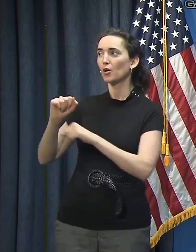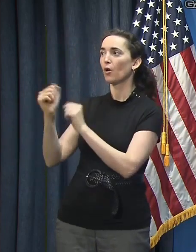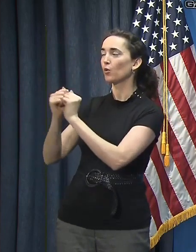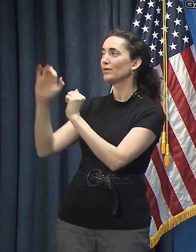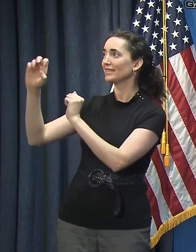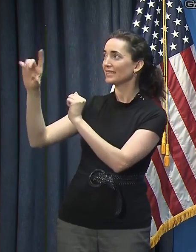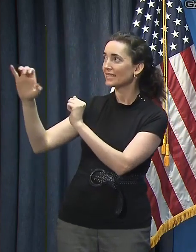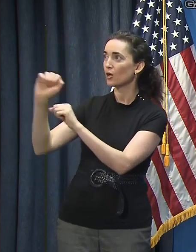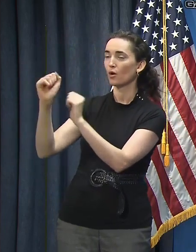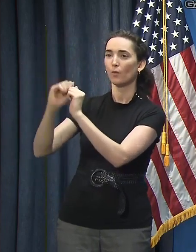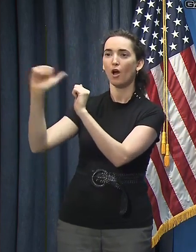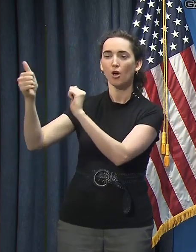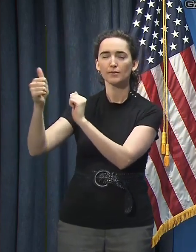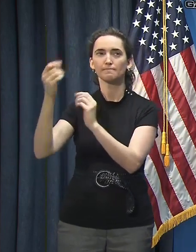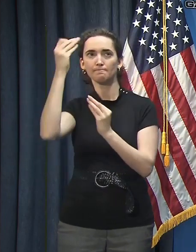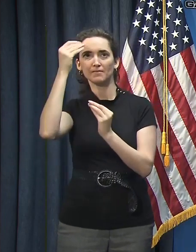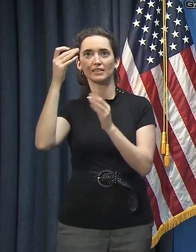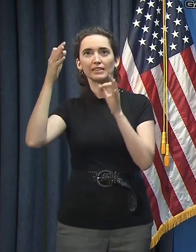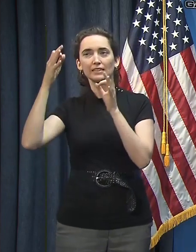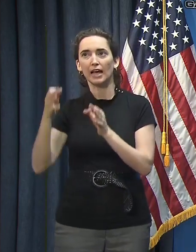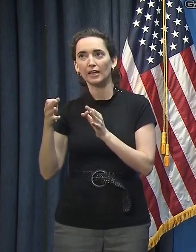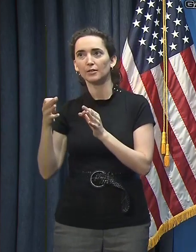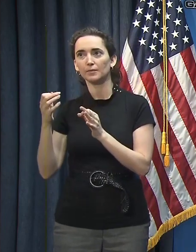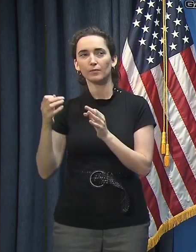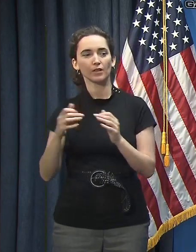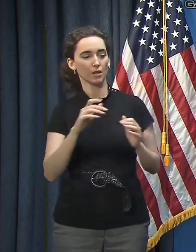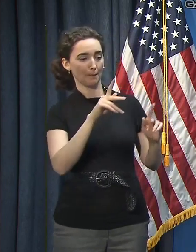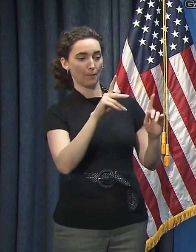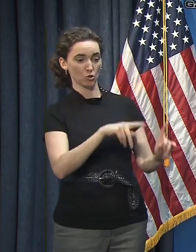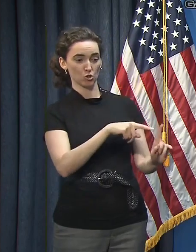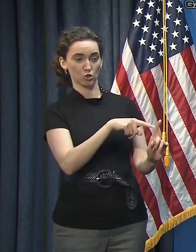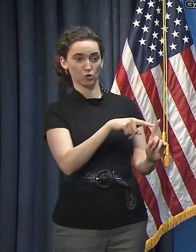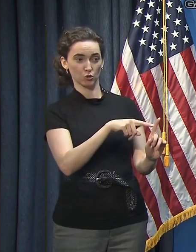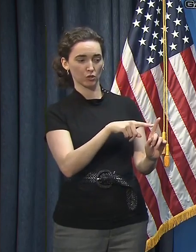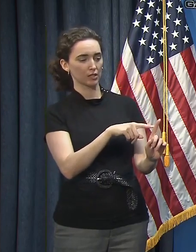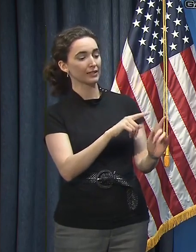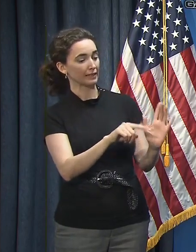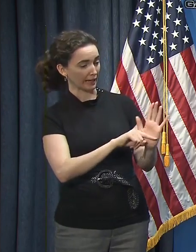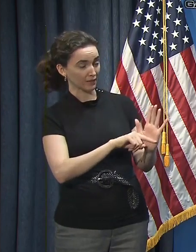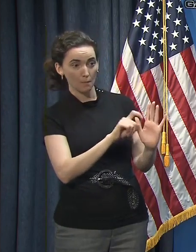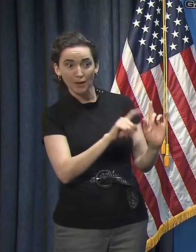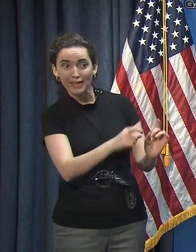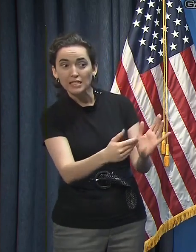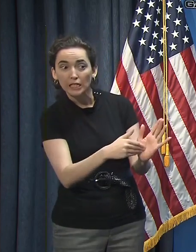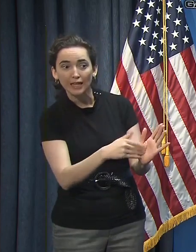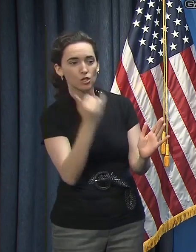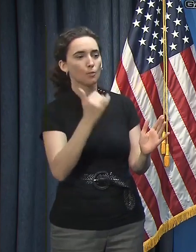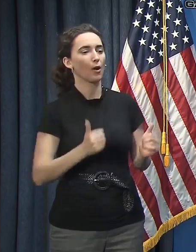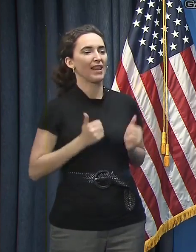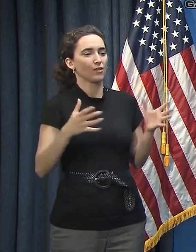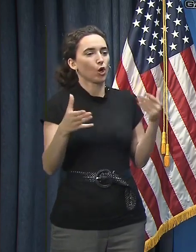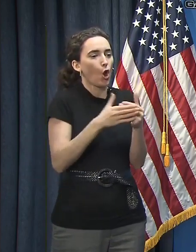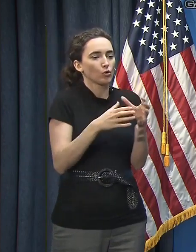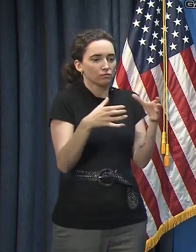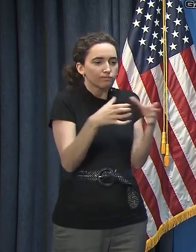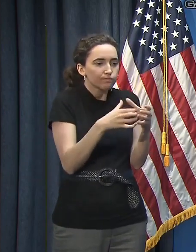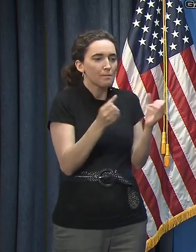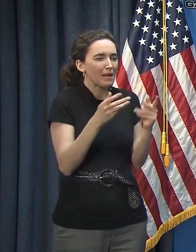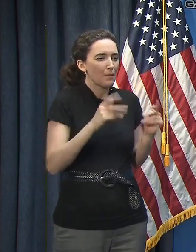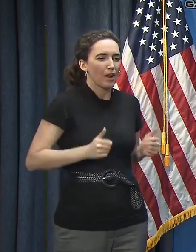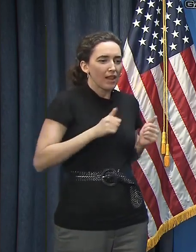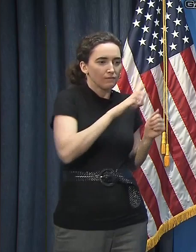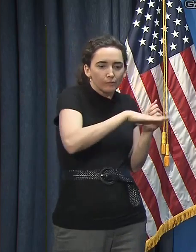others on is determining how frequently we would need to test those people who test negative in a congregate setting, in one of those close living